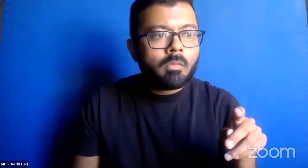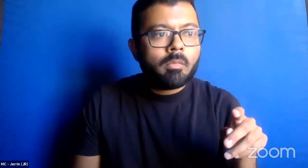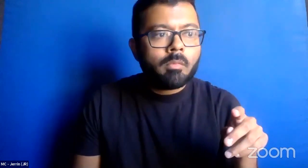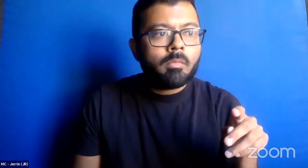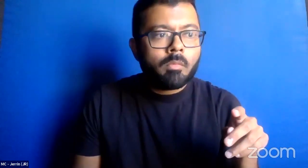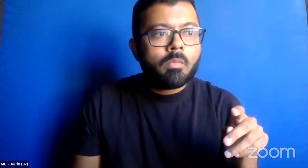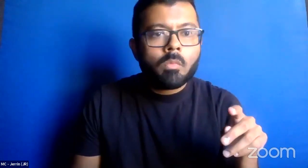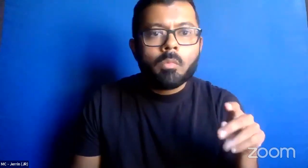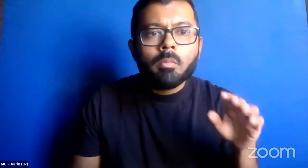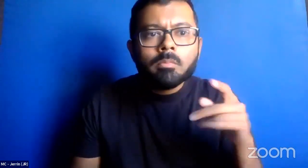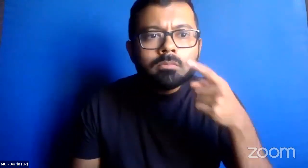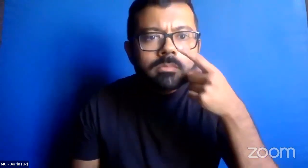One moment.